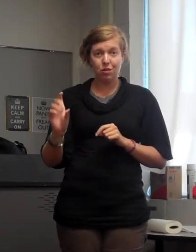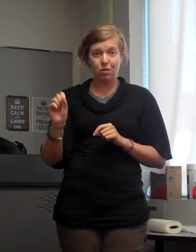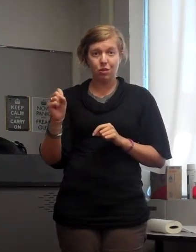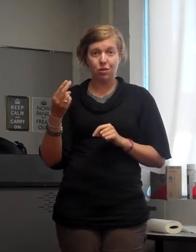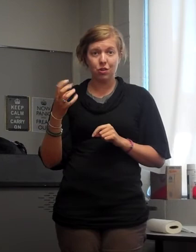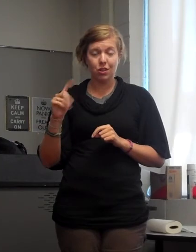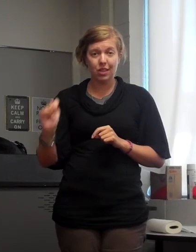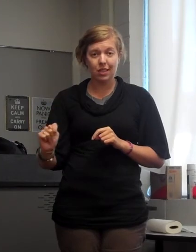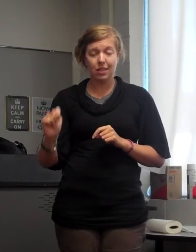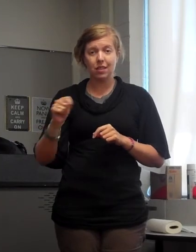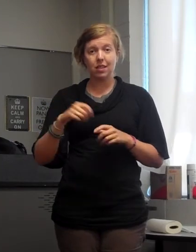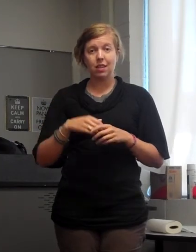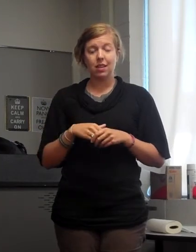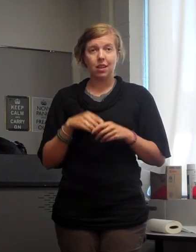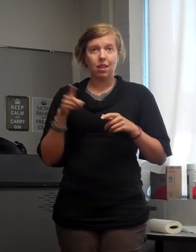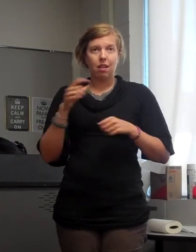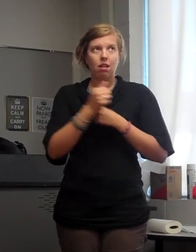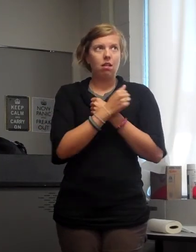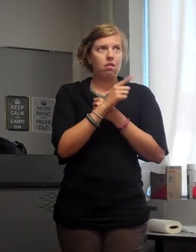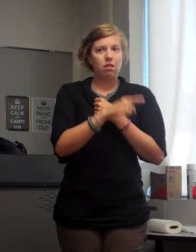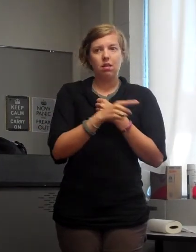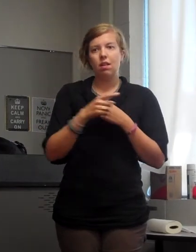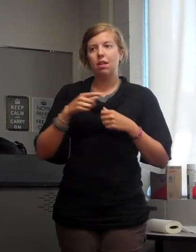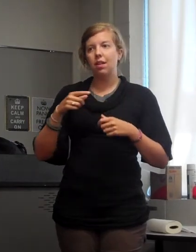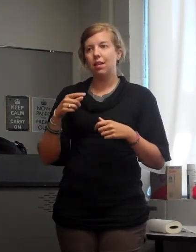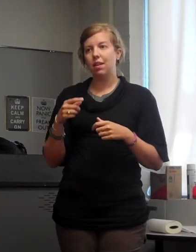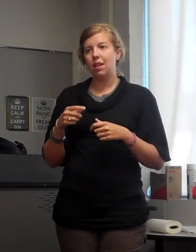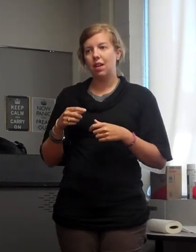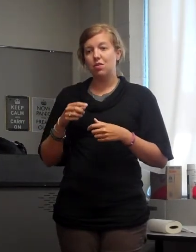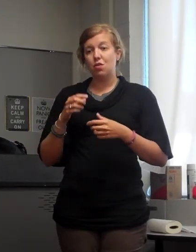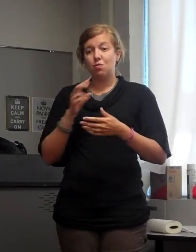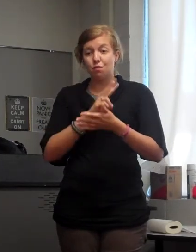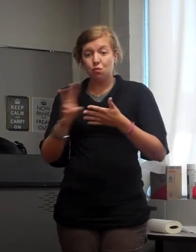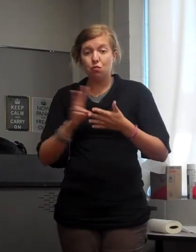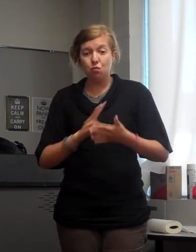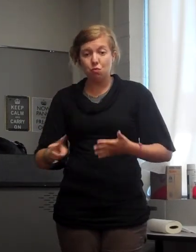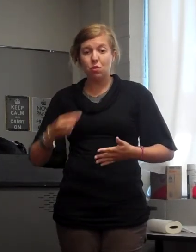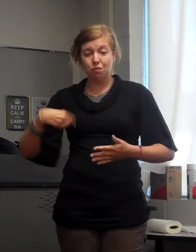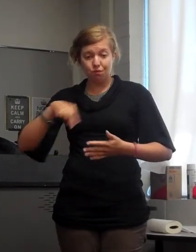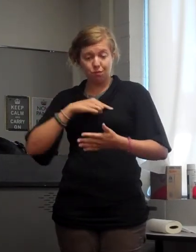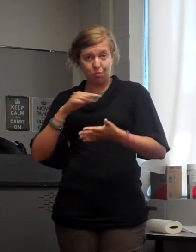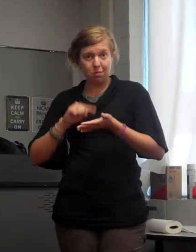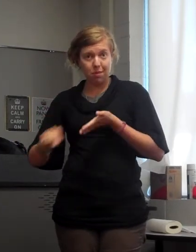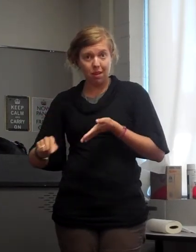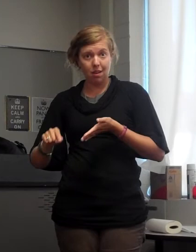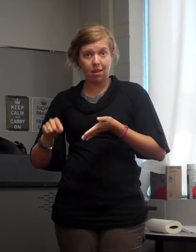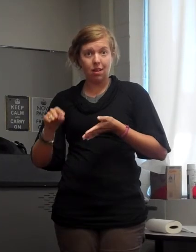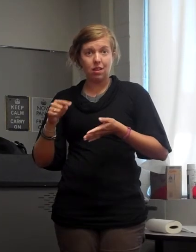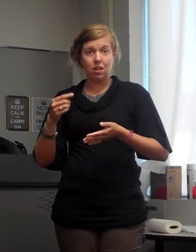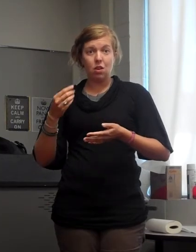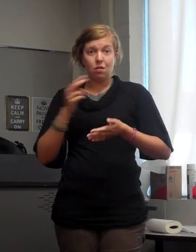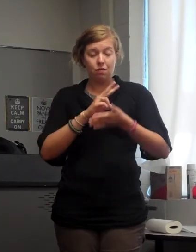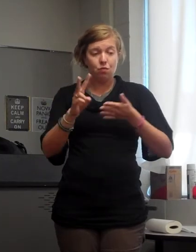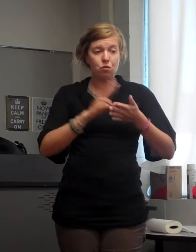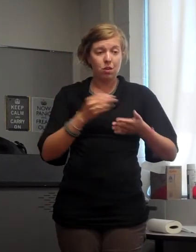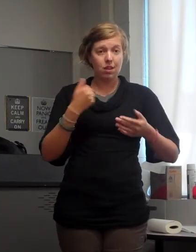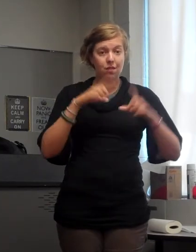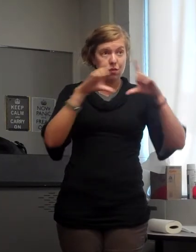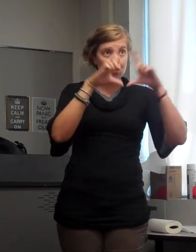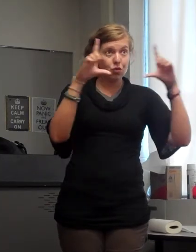we get paid every 2 weeks. So every 2 weeks he has this little chart that he takes to the bank, and people are gonna laugh. But it